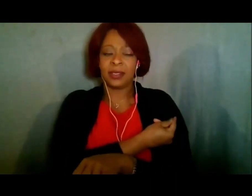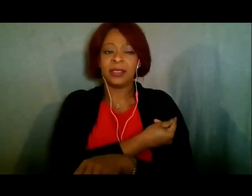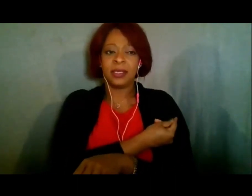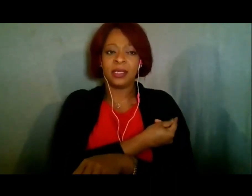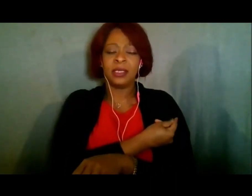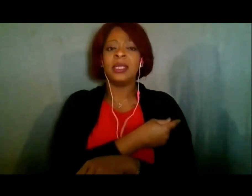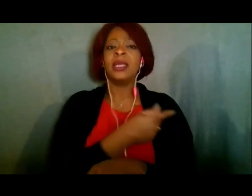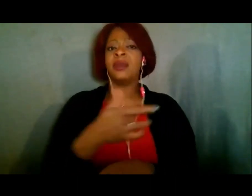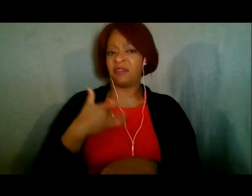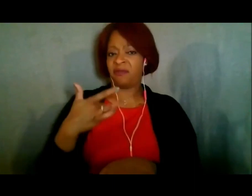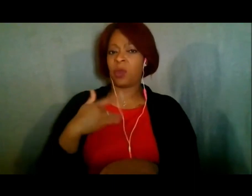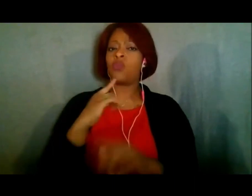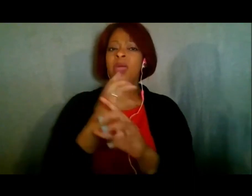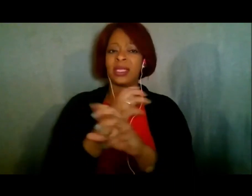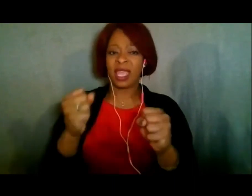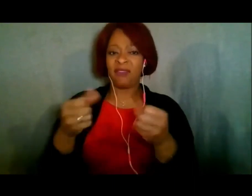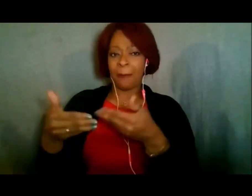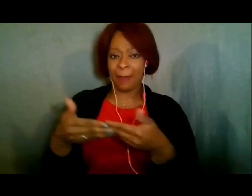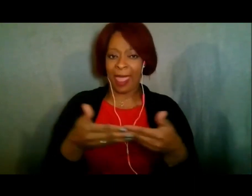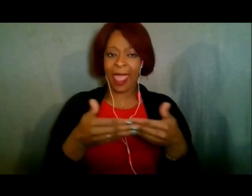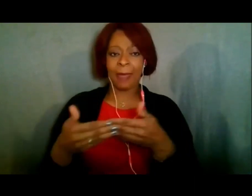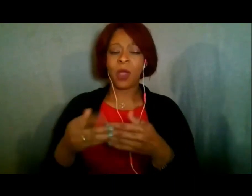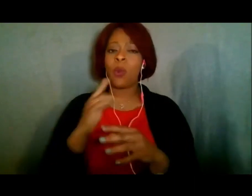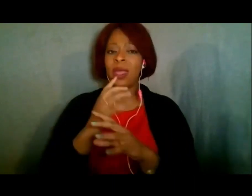We believe it's safe for the baby